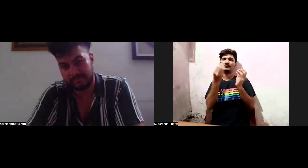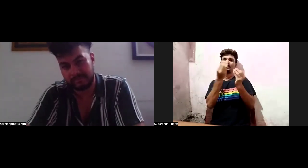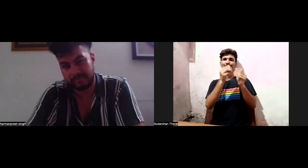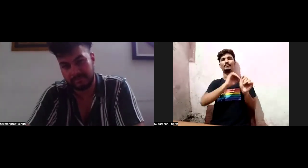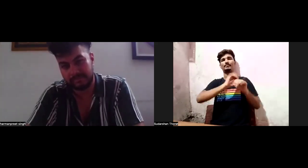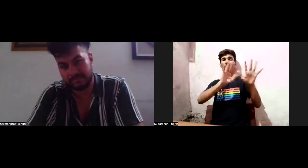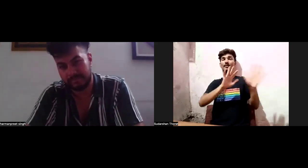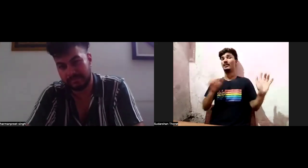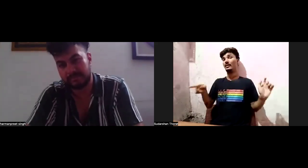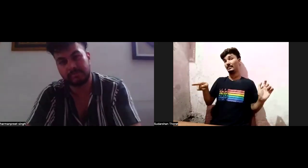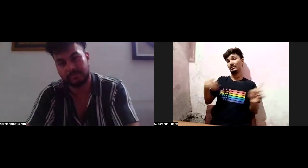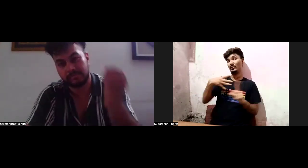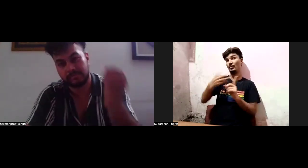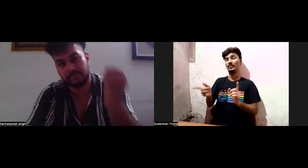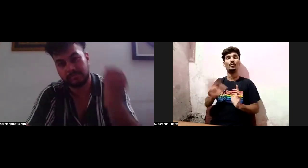AIDS,